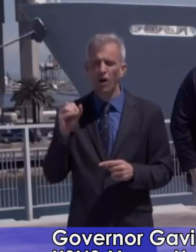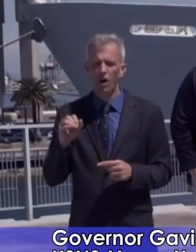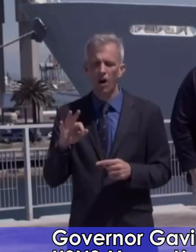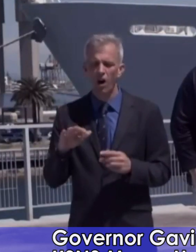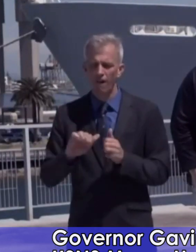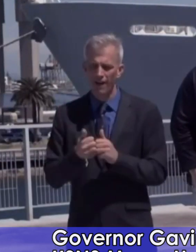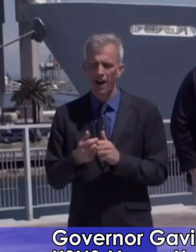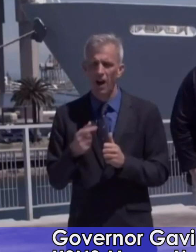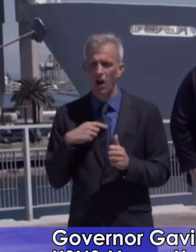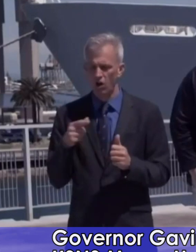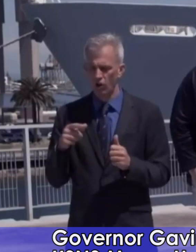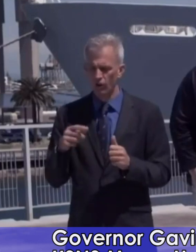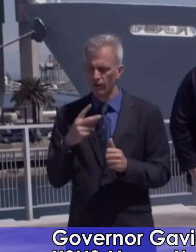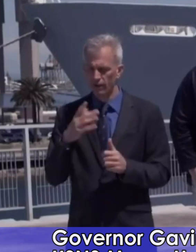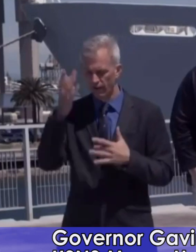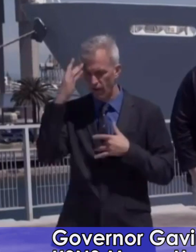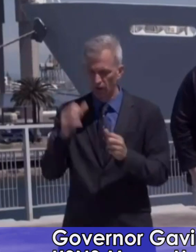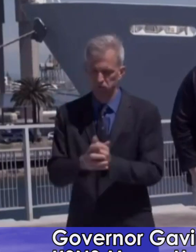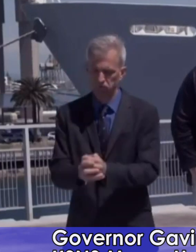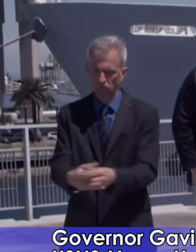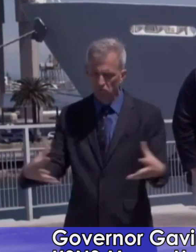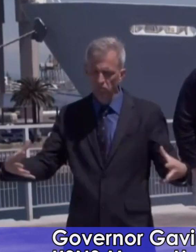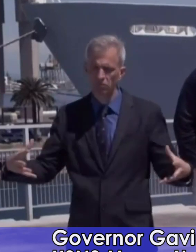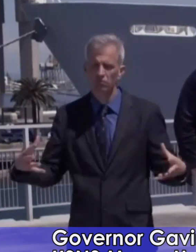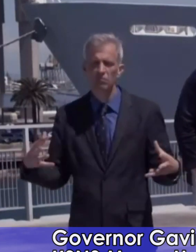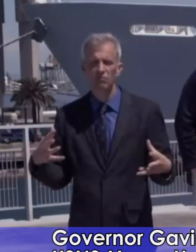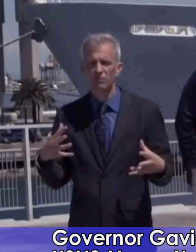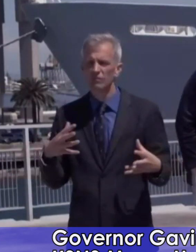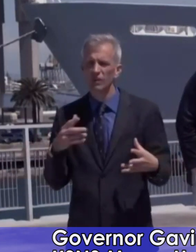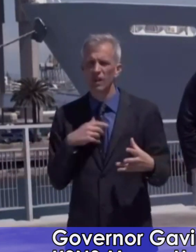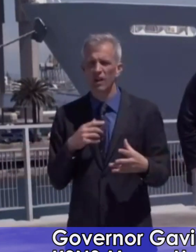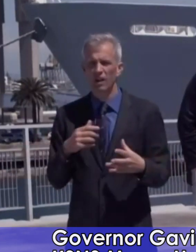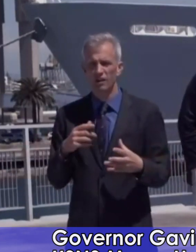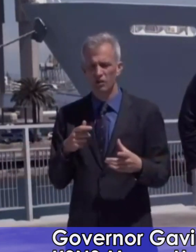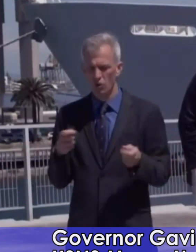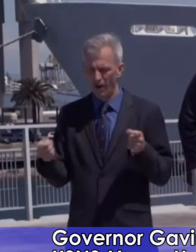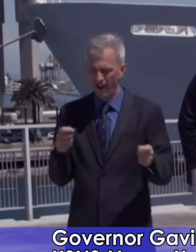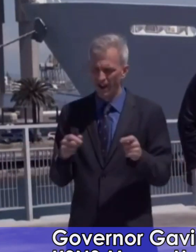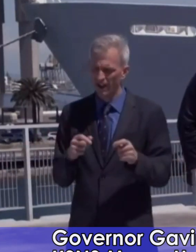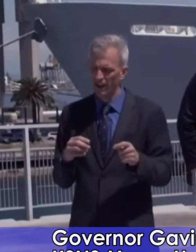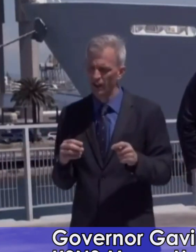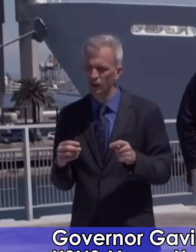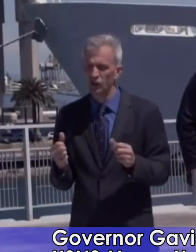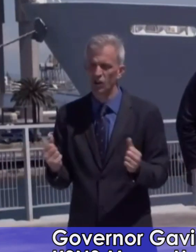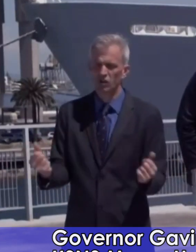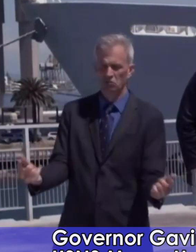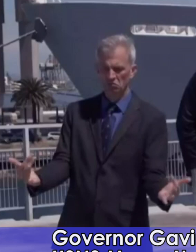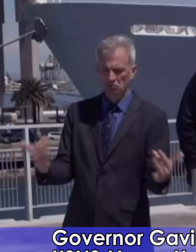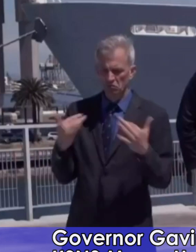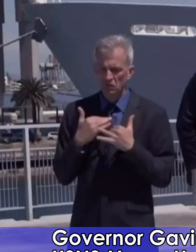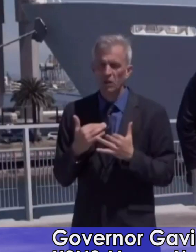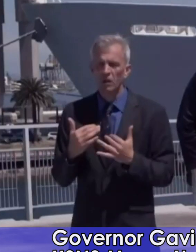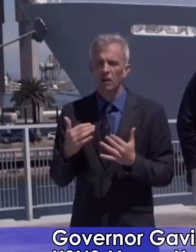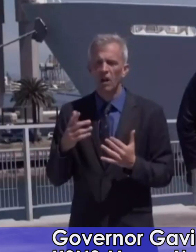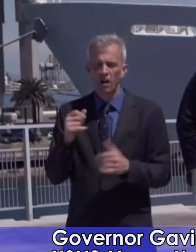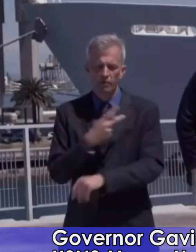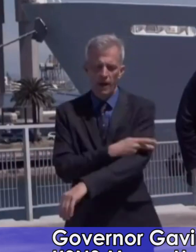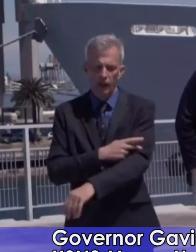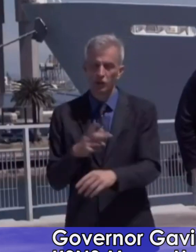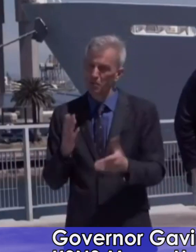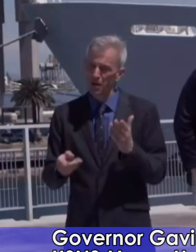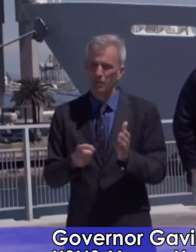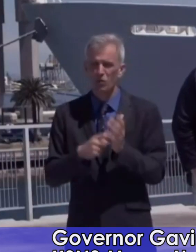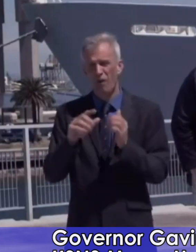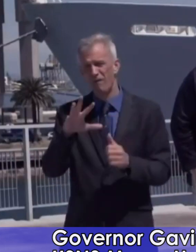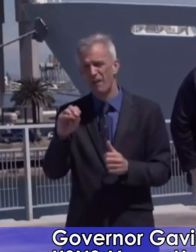our capacity as a system to deal with a surge of what we anticipate may require 50,000 beds over the